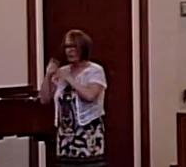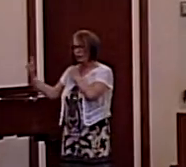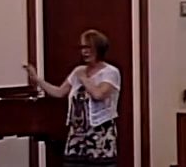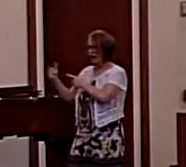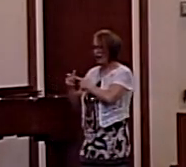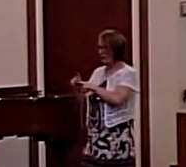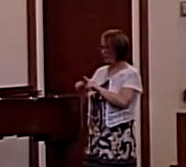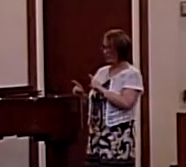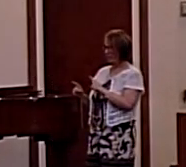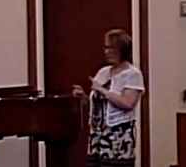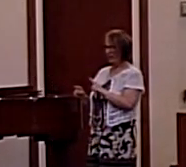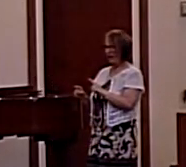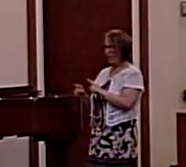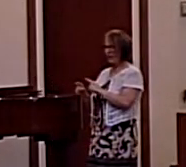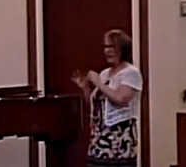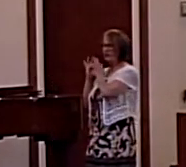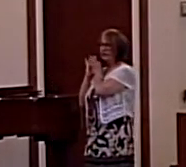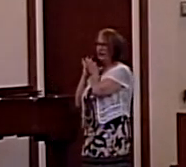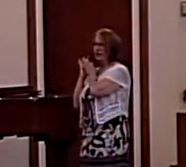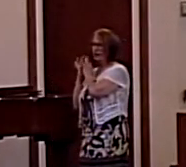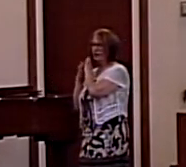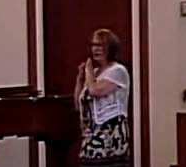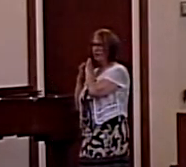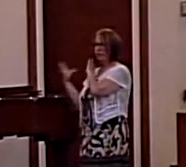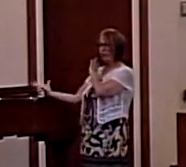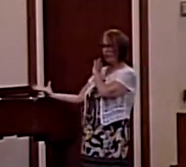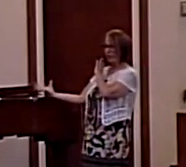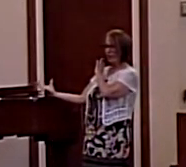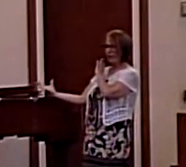when he'd go out there and he'd loose that chain, I mean, that dog could run.